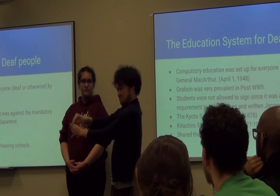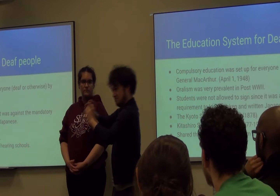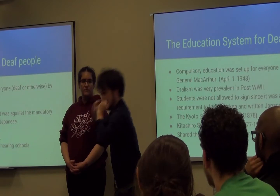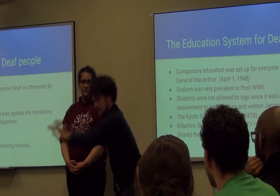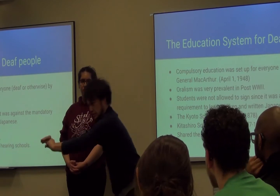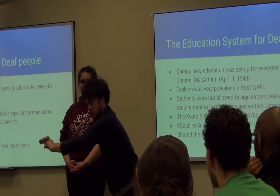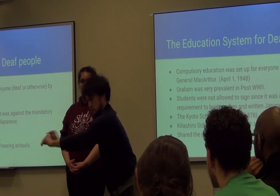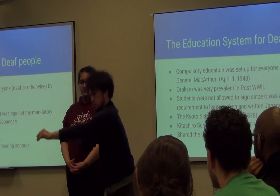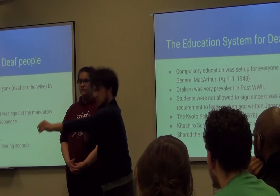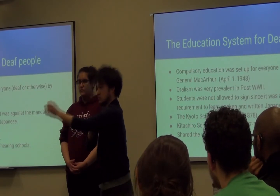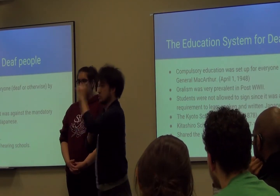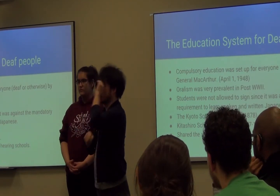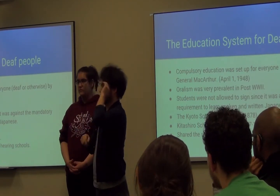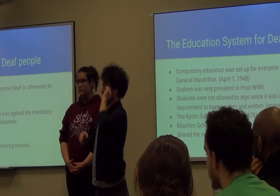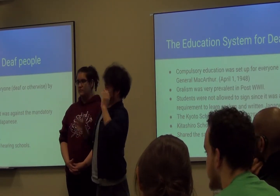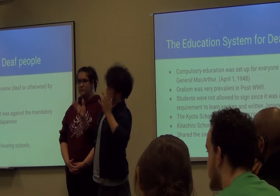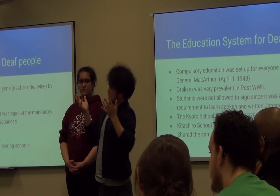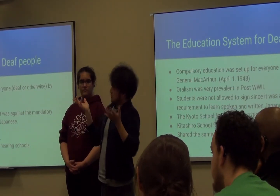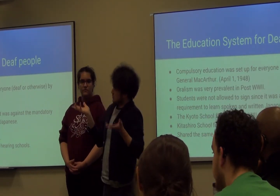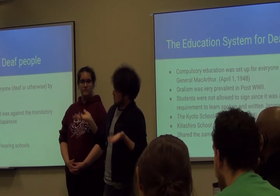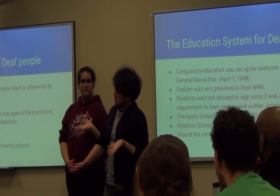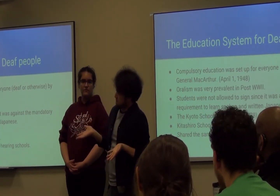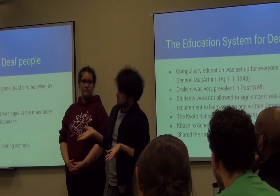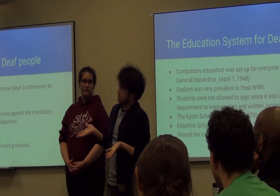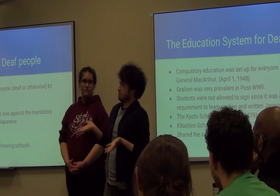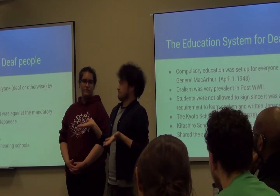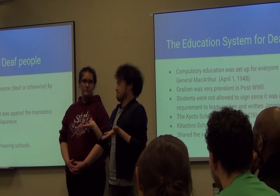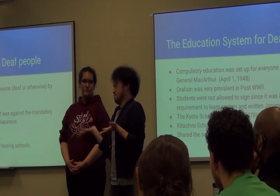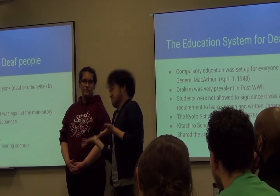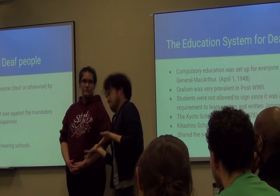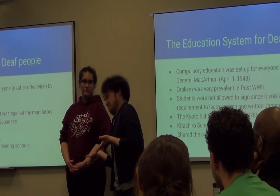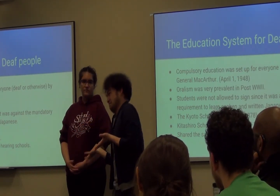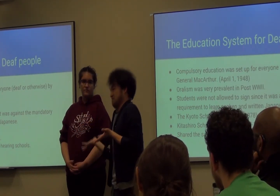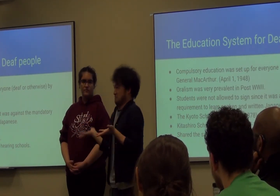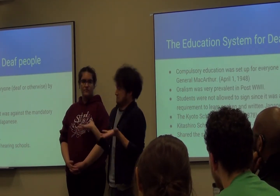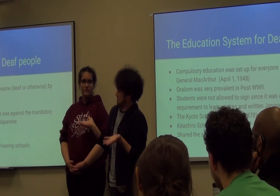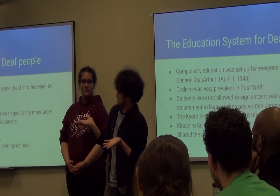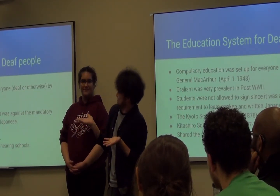they had a lot of oralism, but they also did teach some signs. Is it like SimCom?